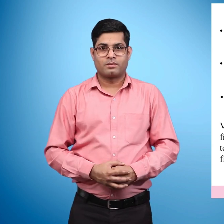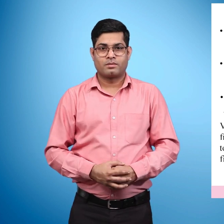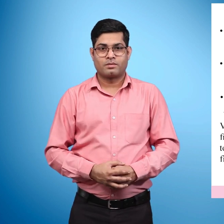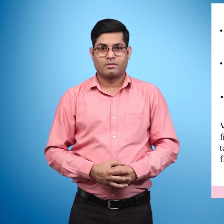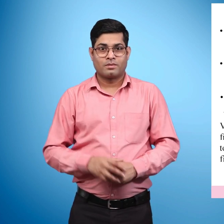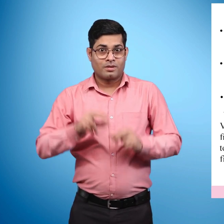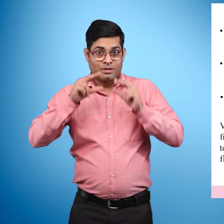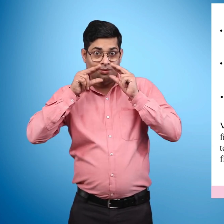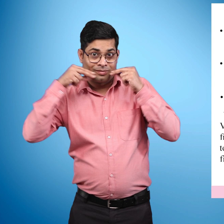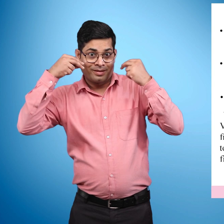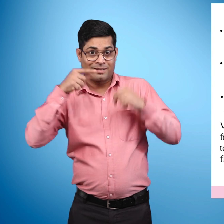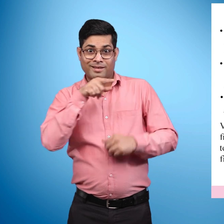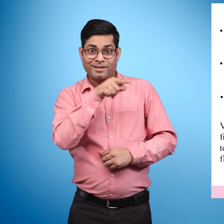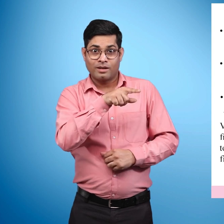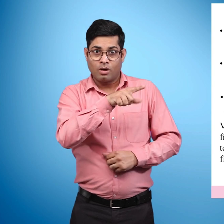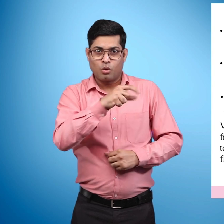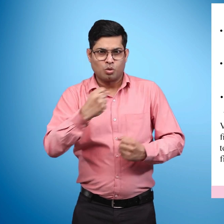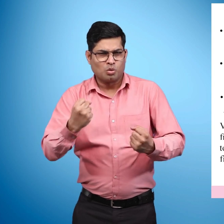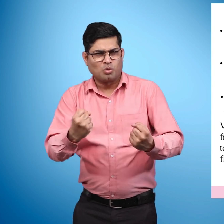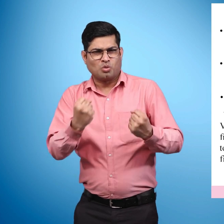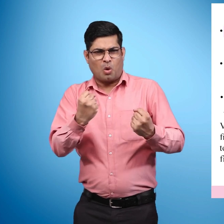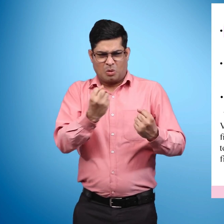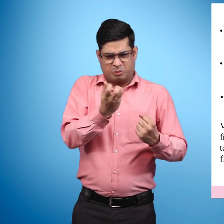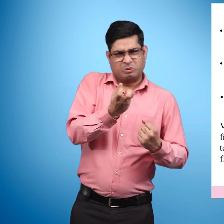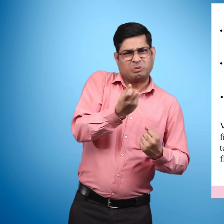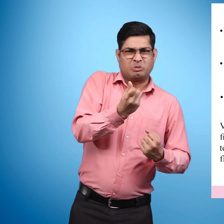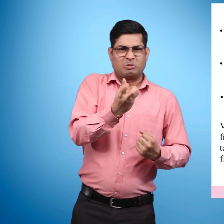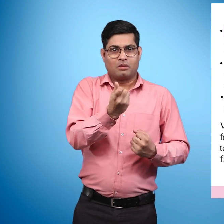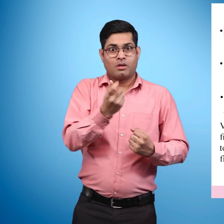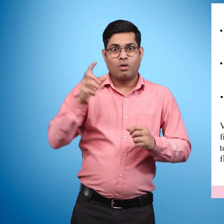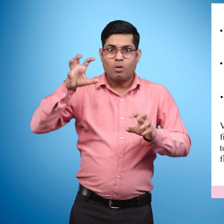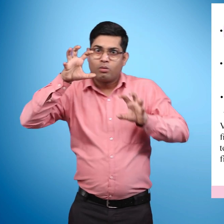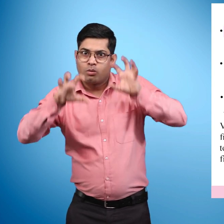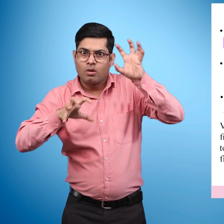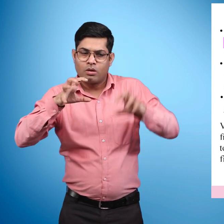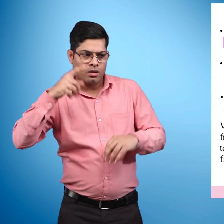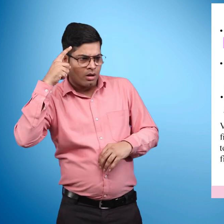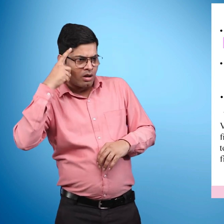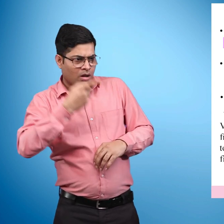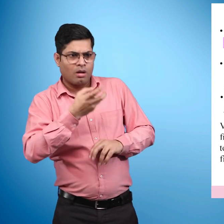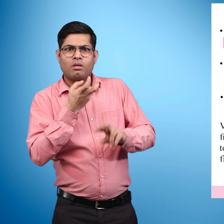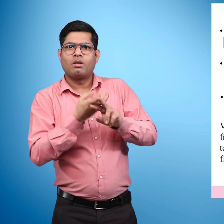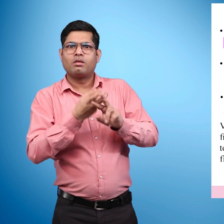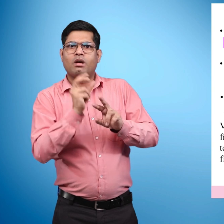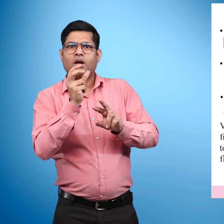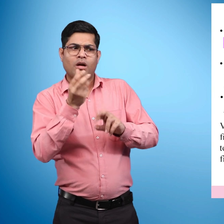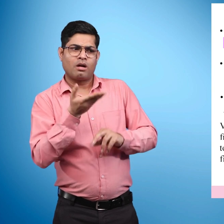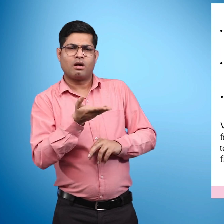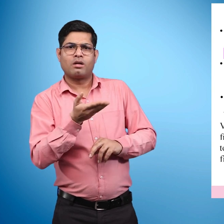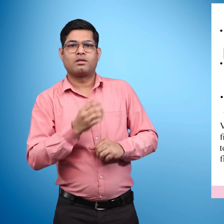The synopsis for this part of the story. Vijay Singh demonstrated his strength by crushing what the ghost thought was a piece